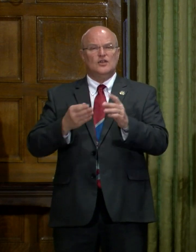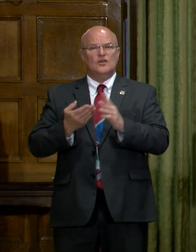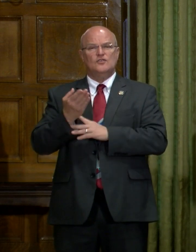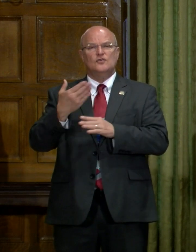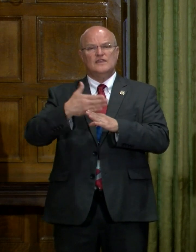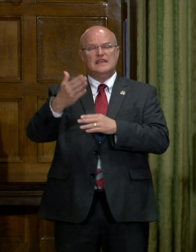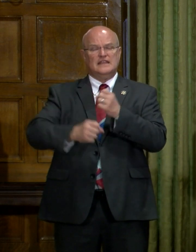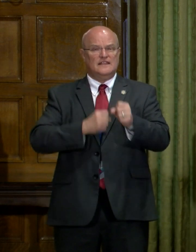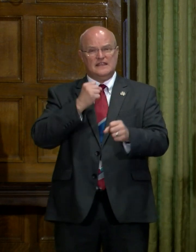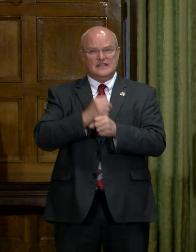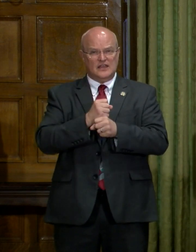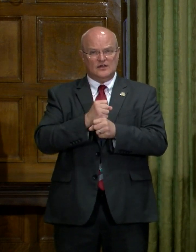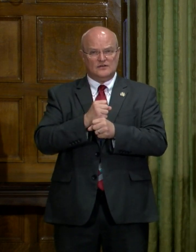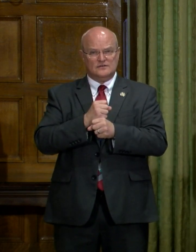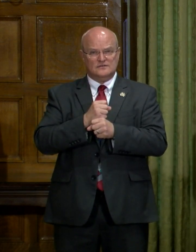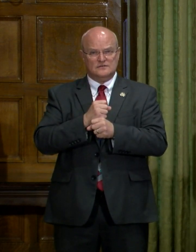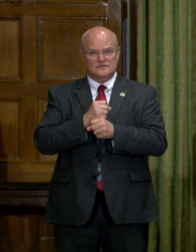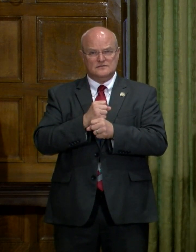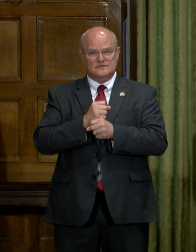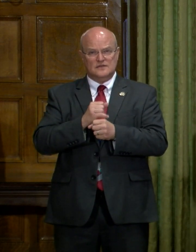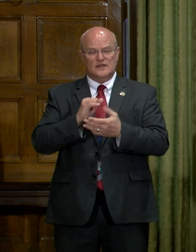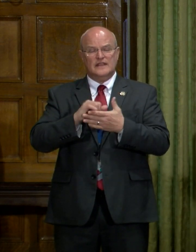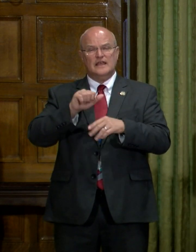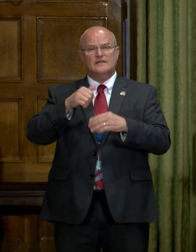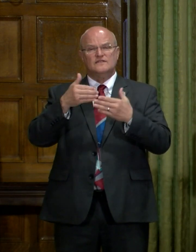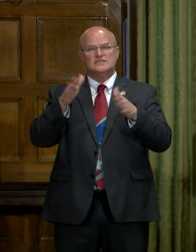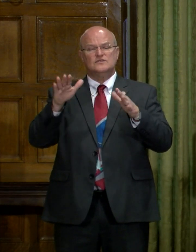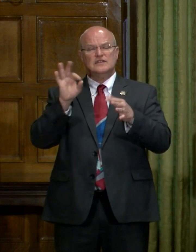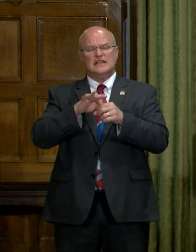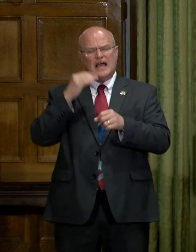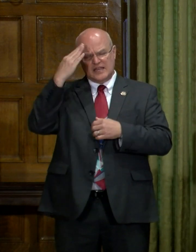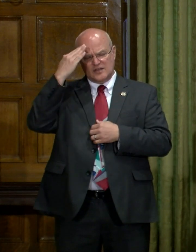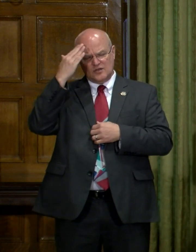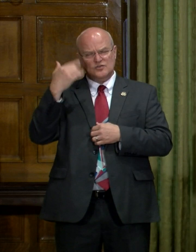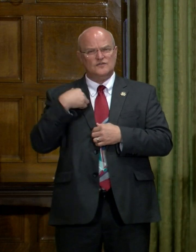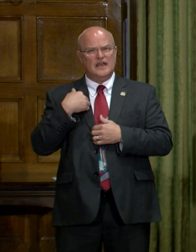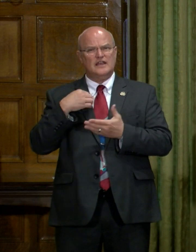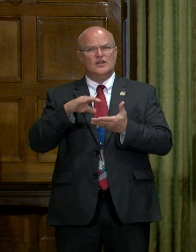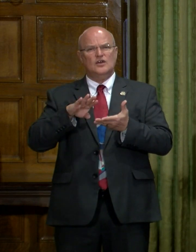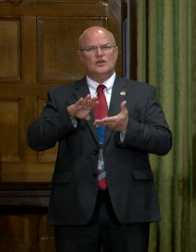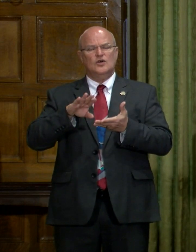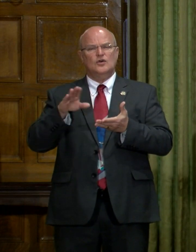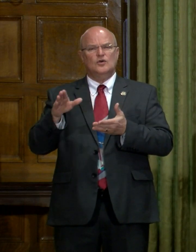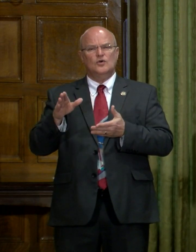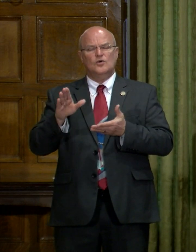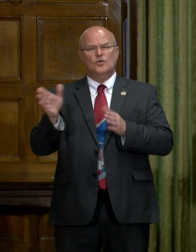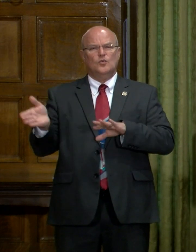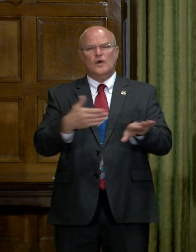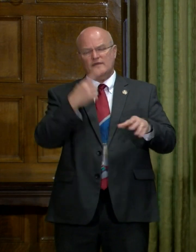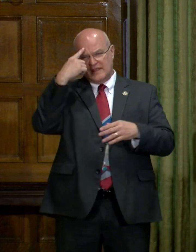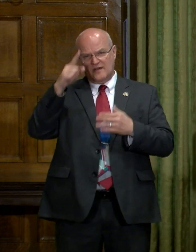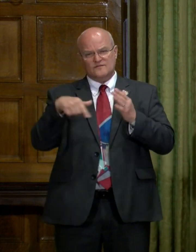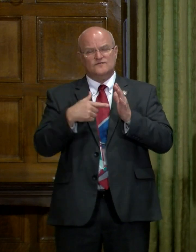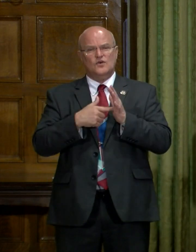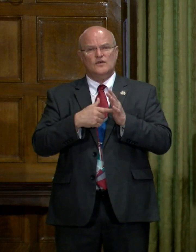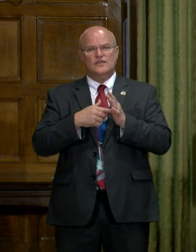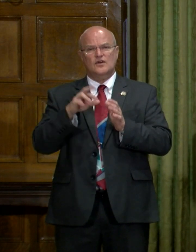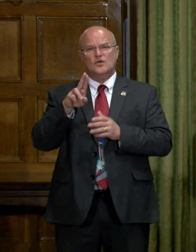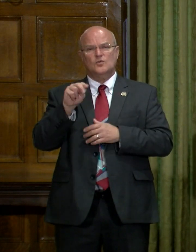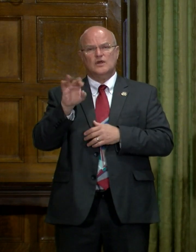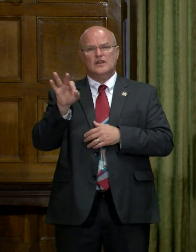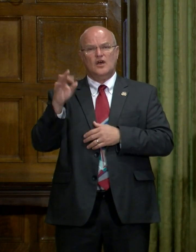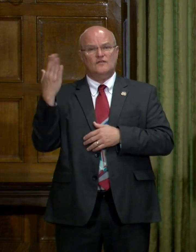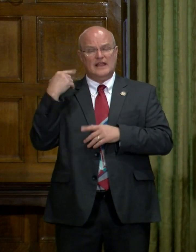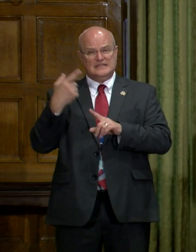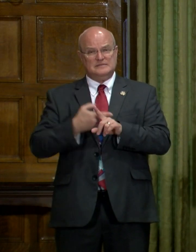the end of the year, so it could be in place for the general election. I know you had a waiver. You had waived that for the runoff